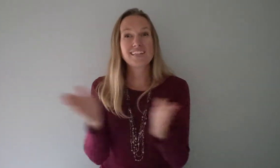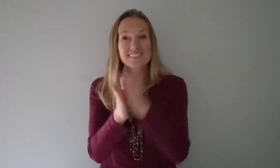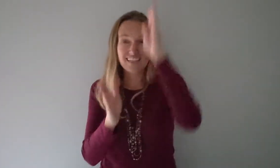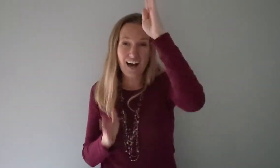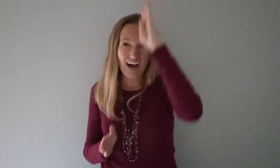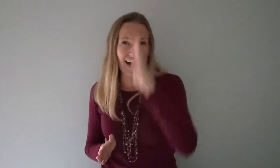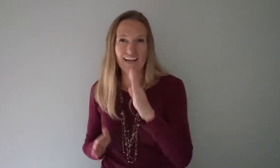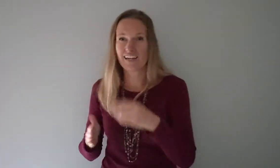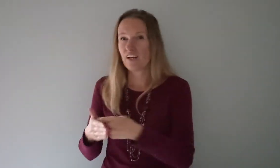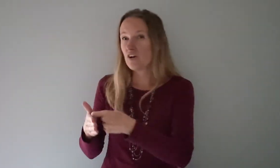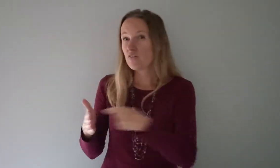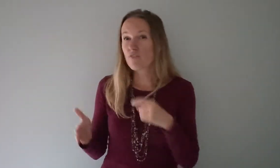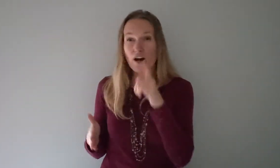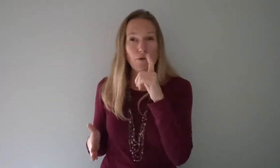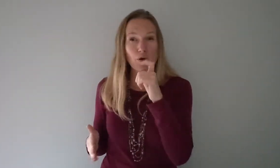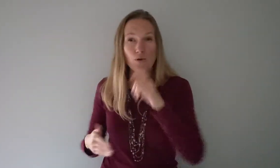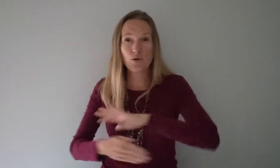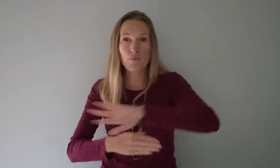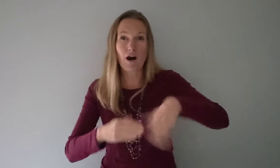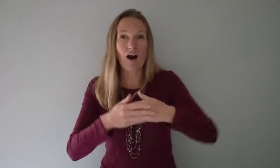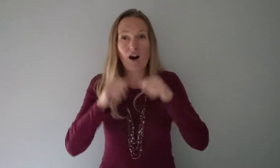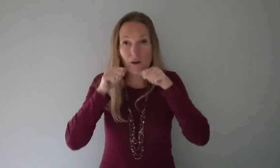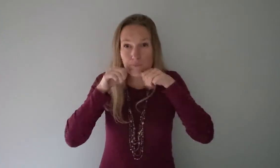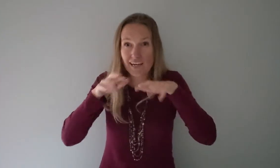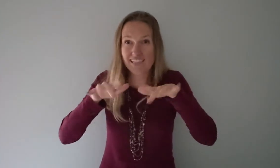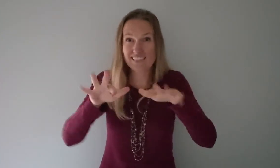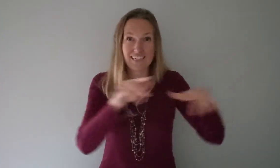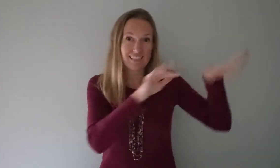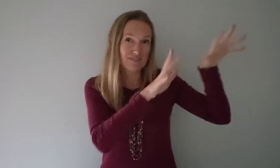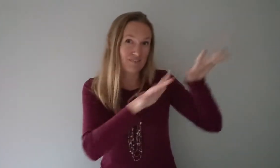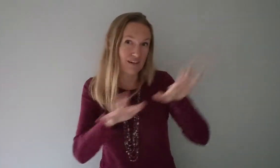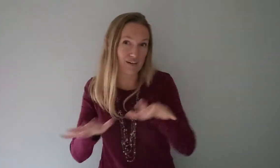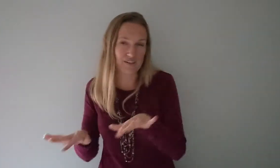Praise God, from whom all blessings flow.